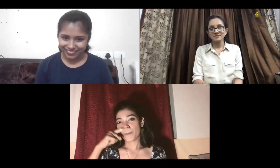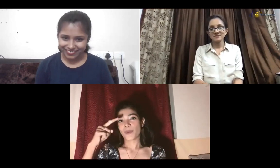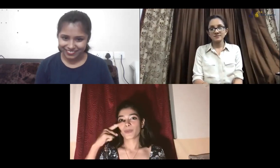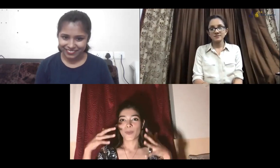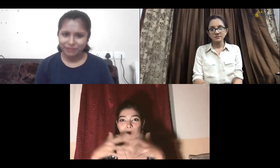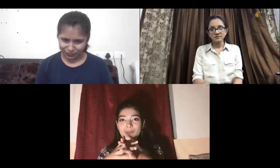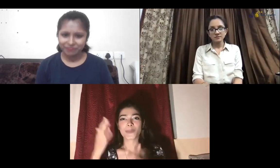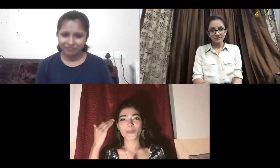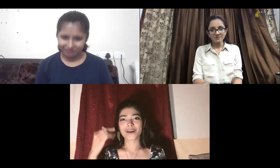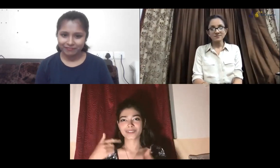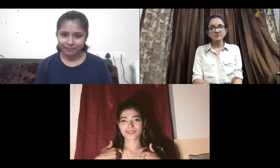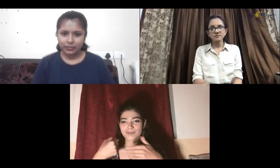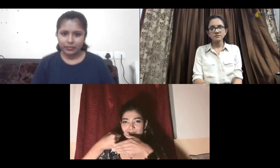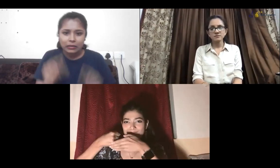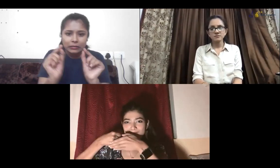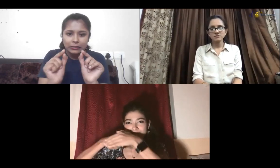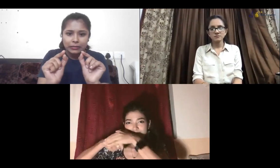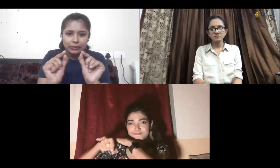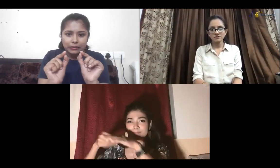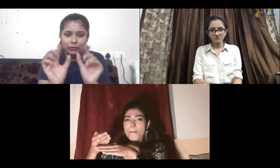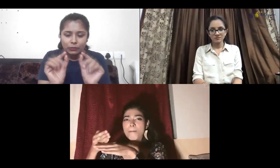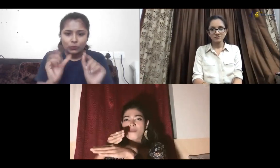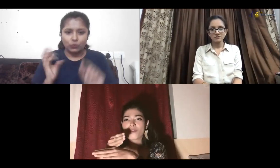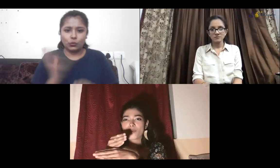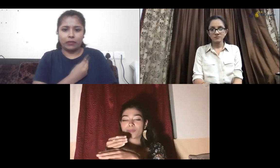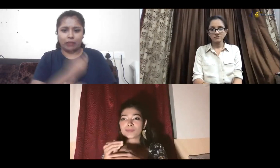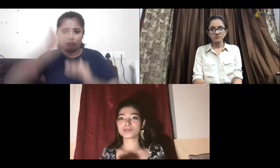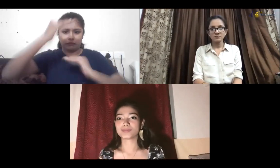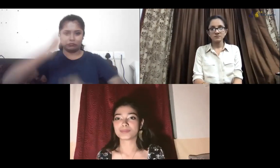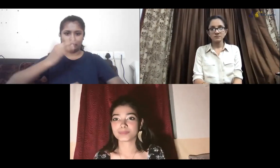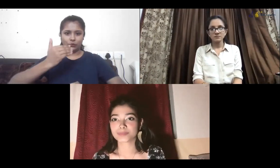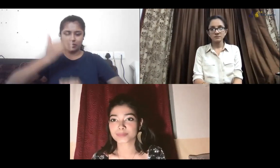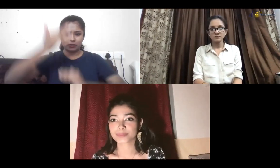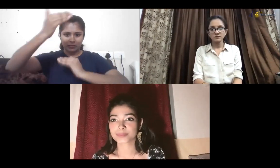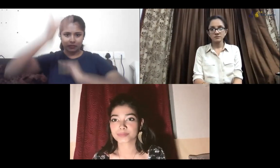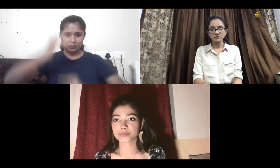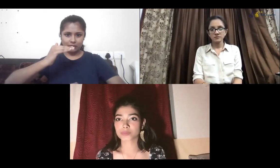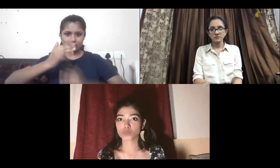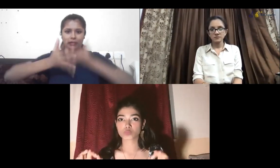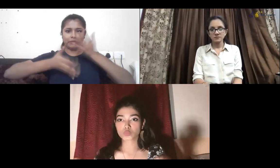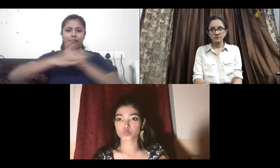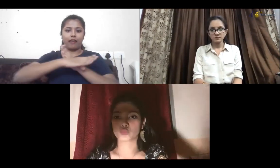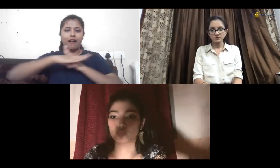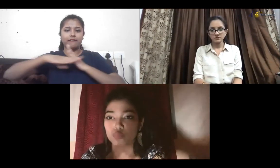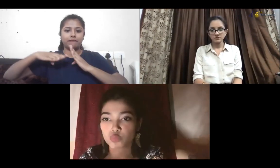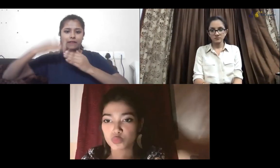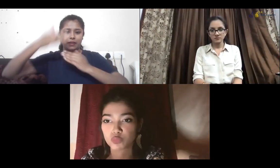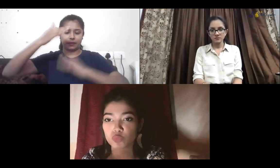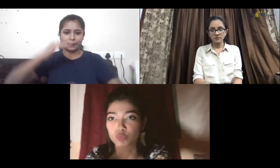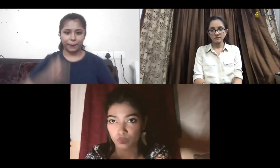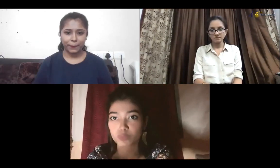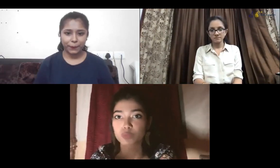proud? So I feel proud being a woman. Why? Because, well, yeah, just a second, Shweta, Just a minute, Shweta. Can